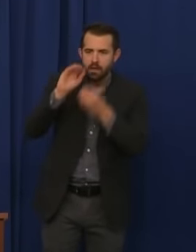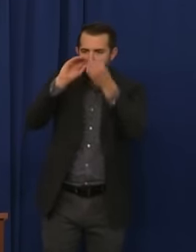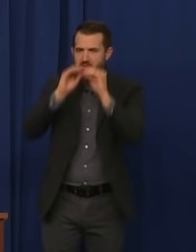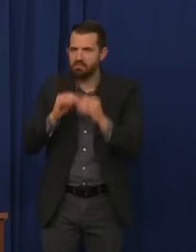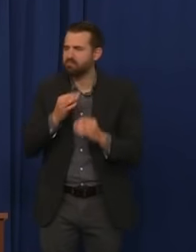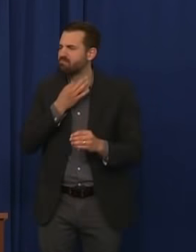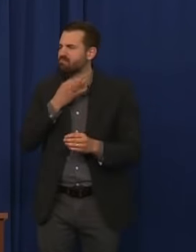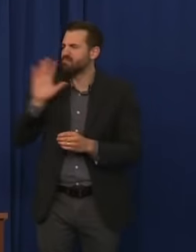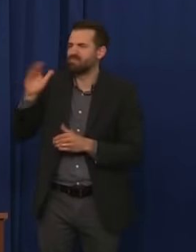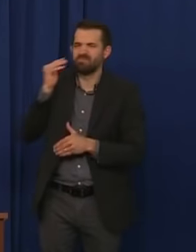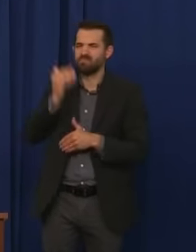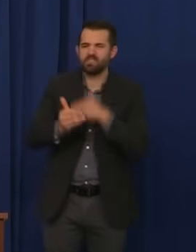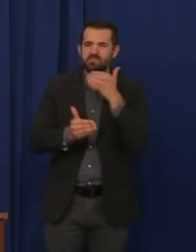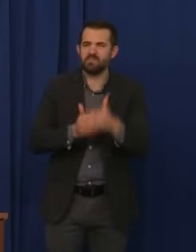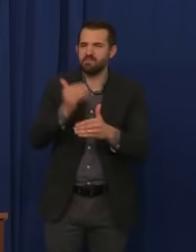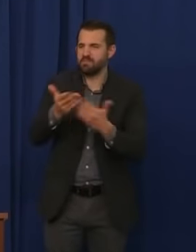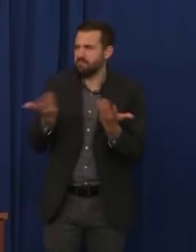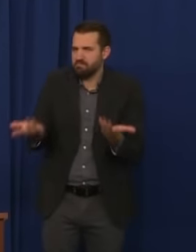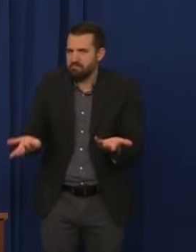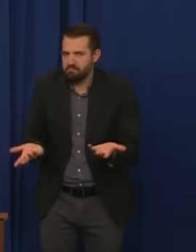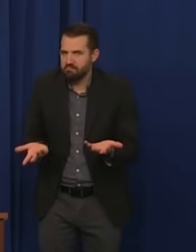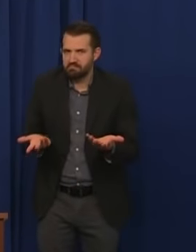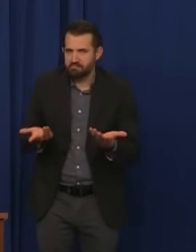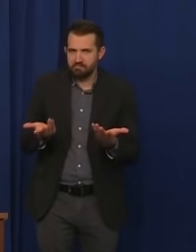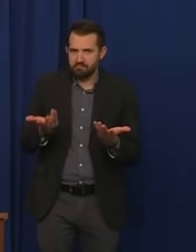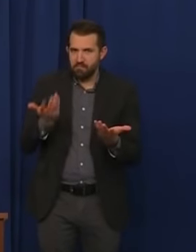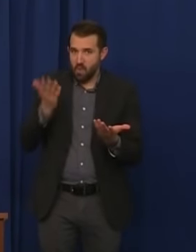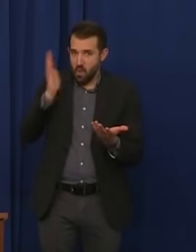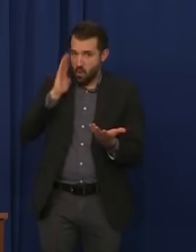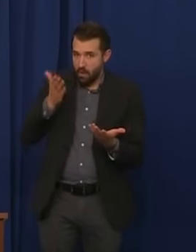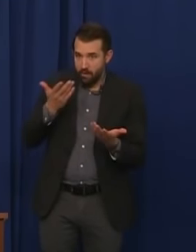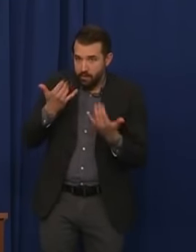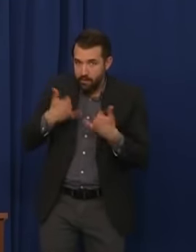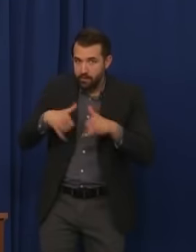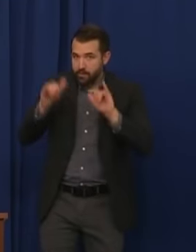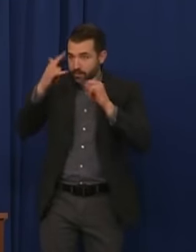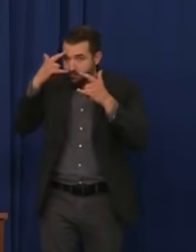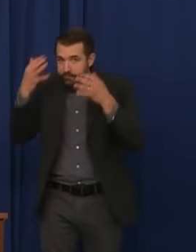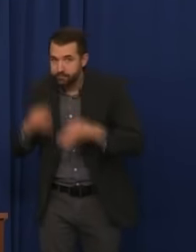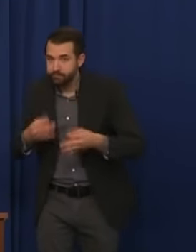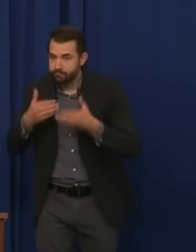really all coming together in just the course of the next week or two? Boy,